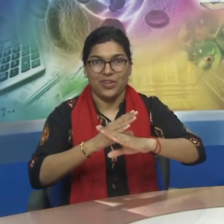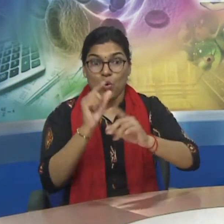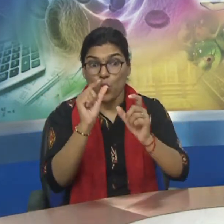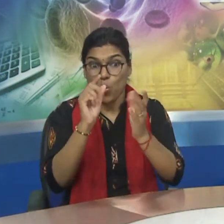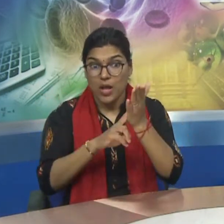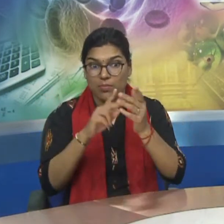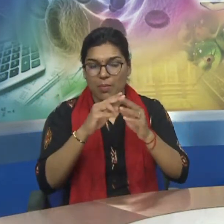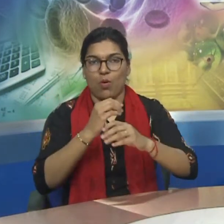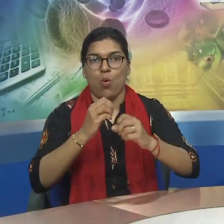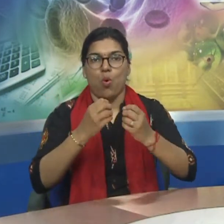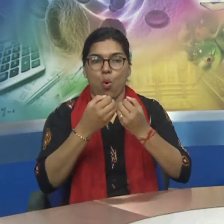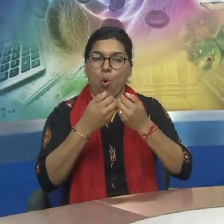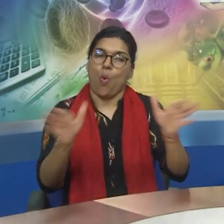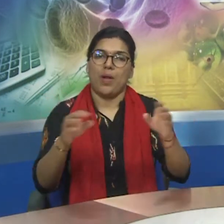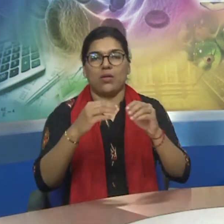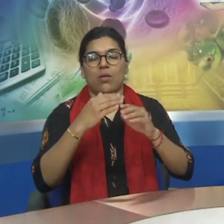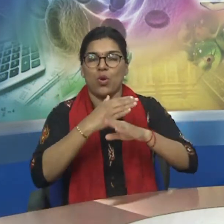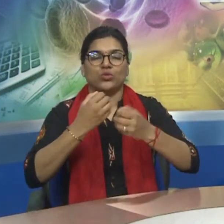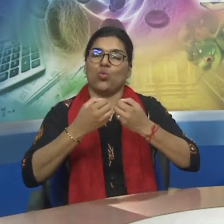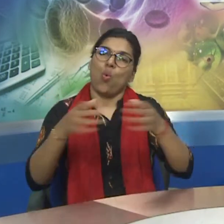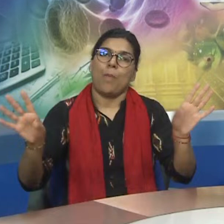see. So that is also easy.